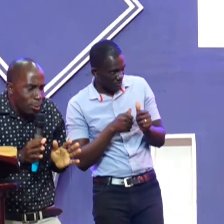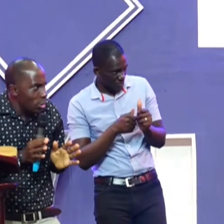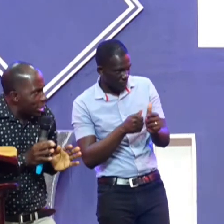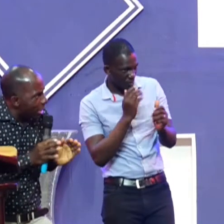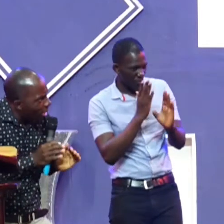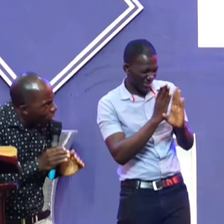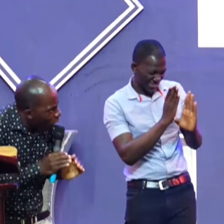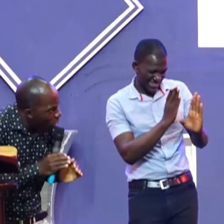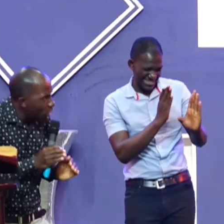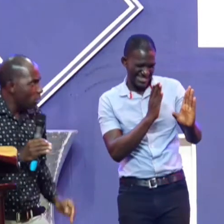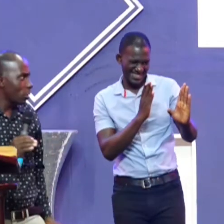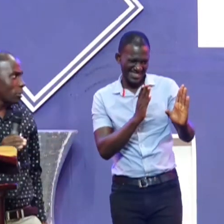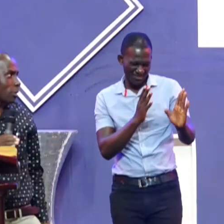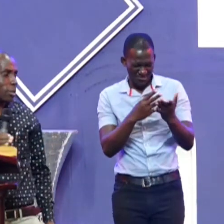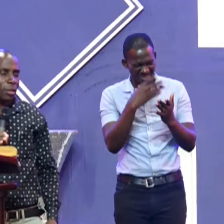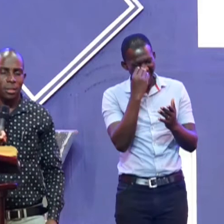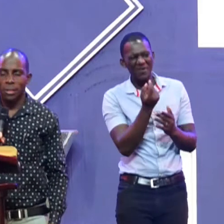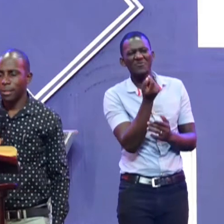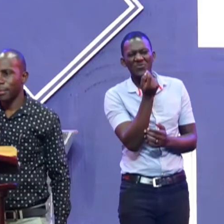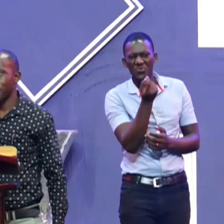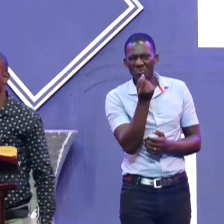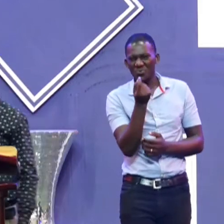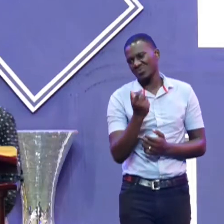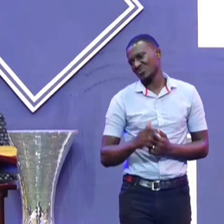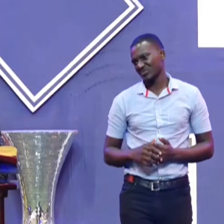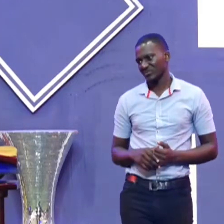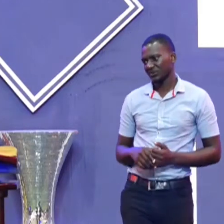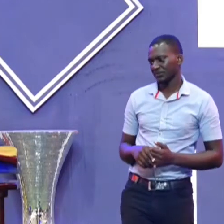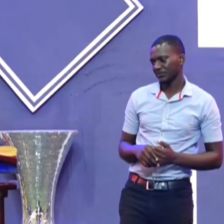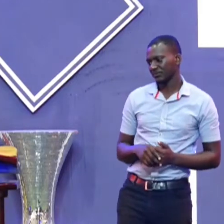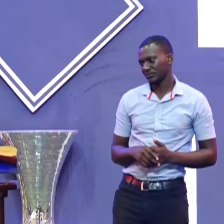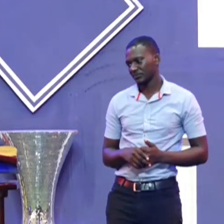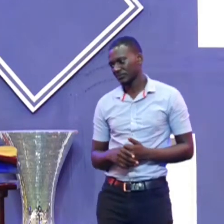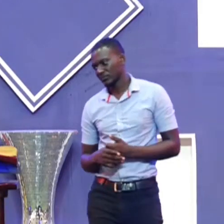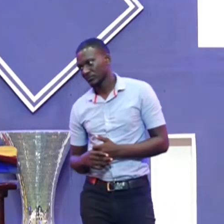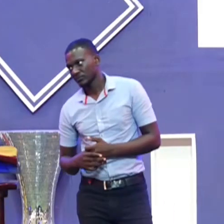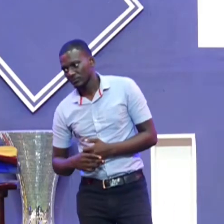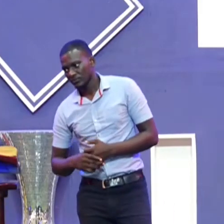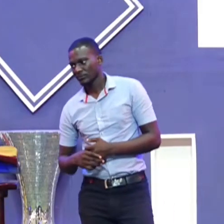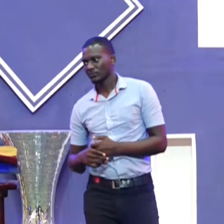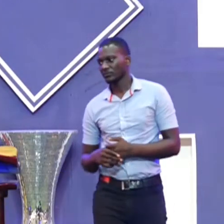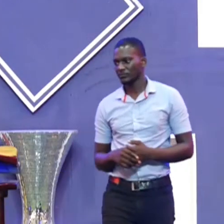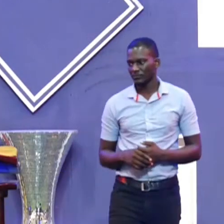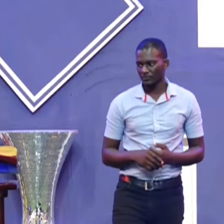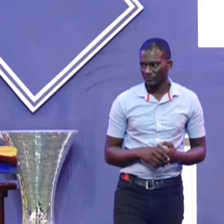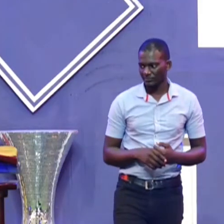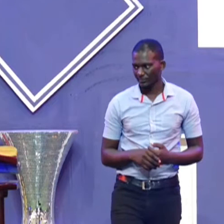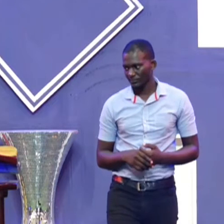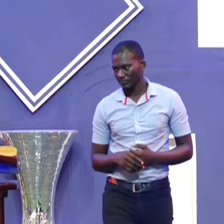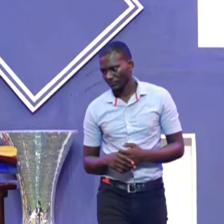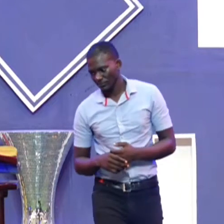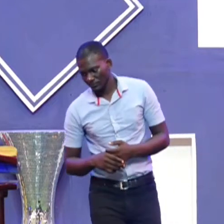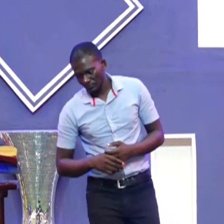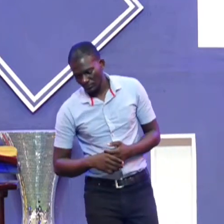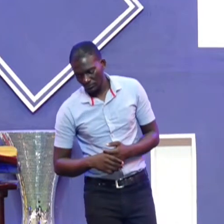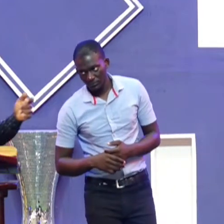kingdom, you will find a line or you specialize in a certain line thinking that you are studying a lot, yet it